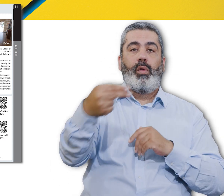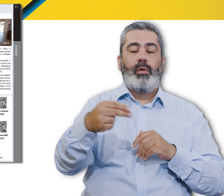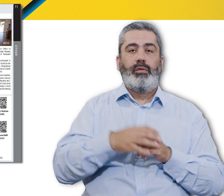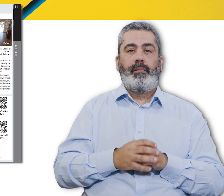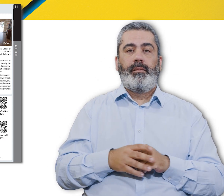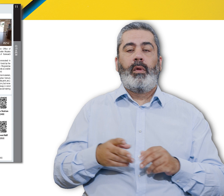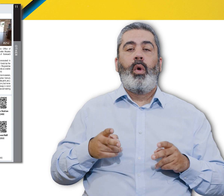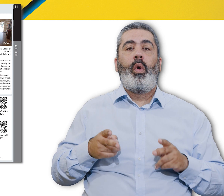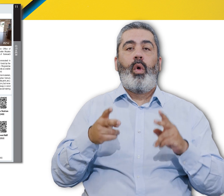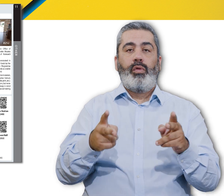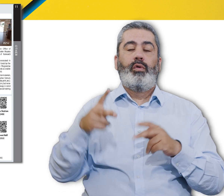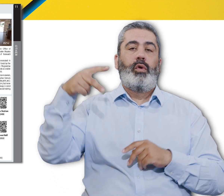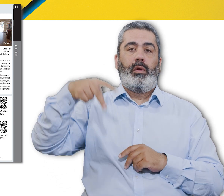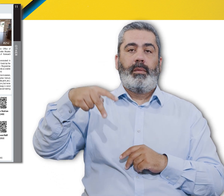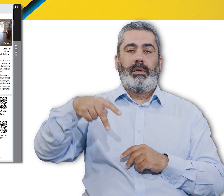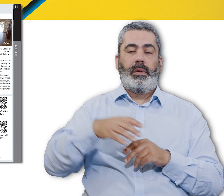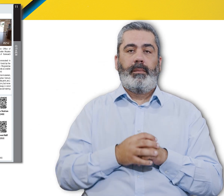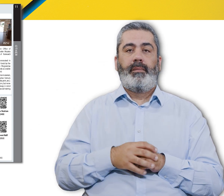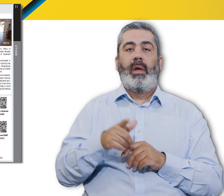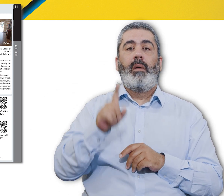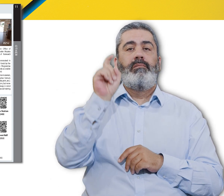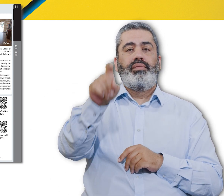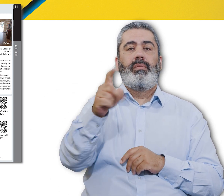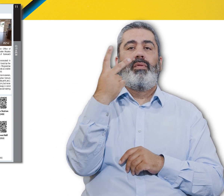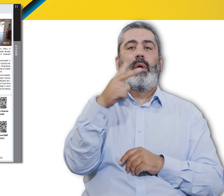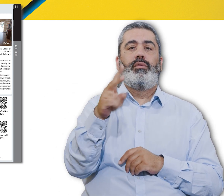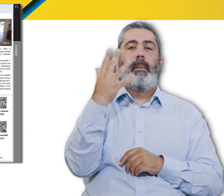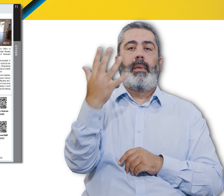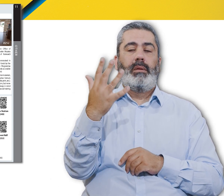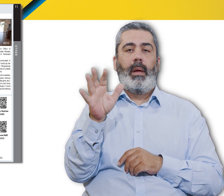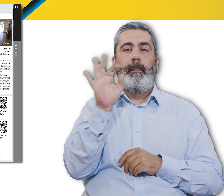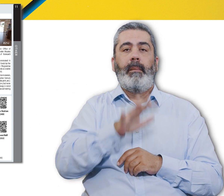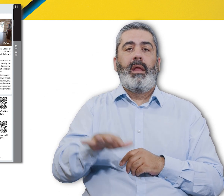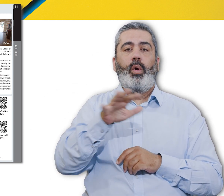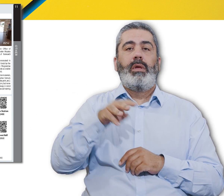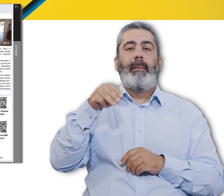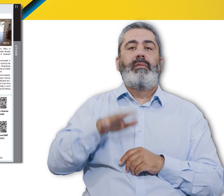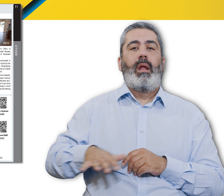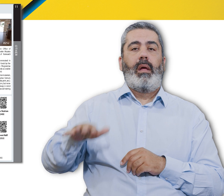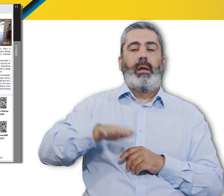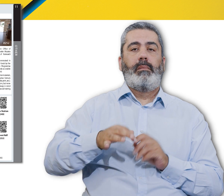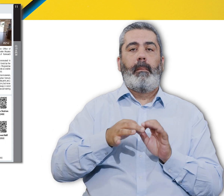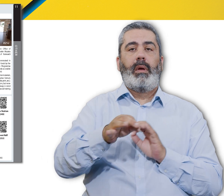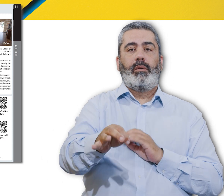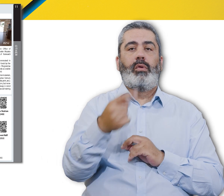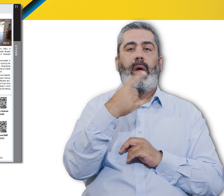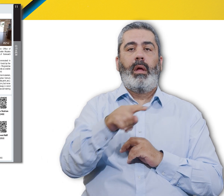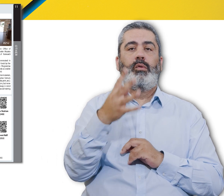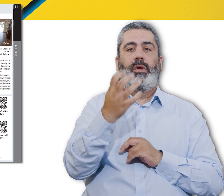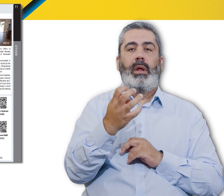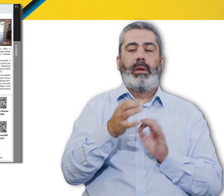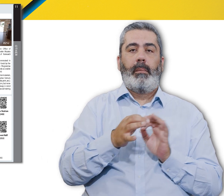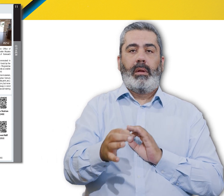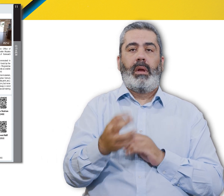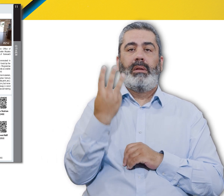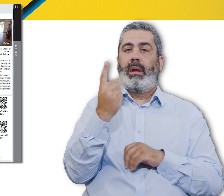Thedor. Toli Bojaxhiev Street number 205, area, Mangalm, length 140